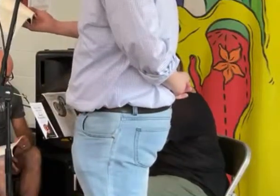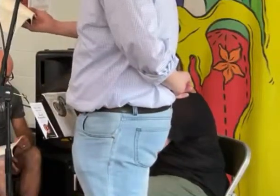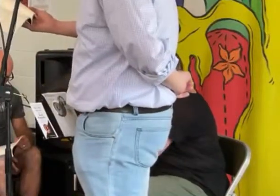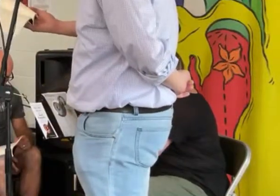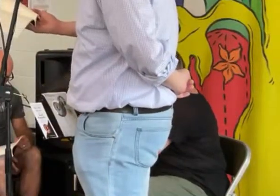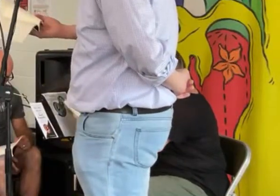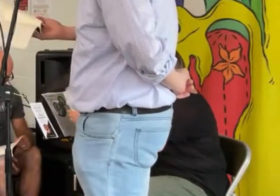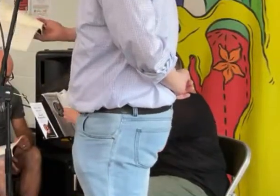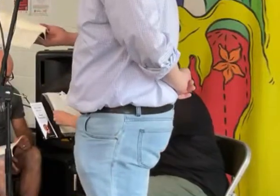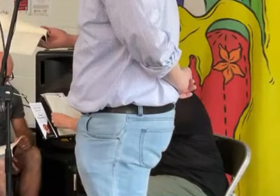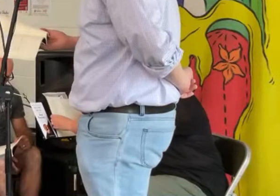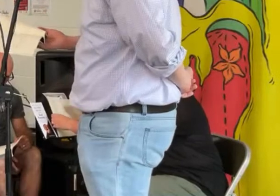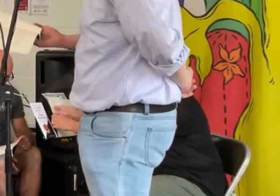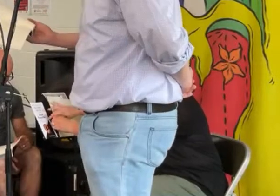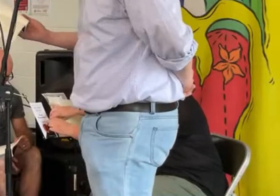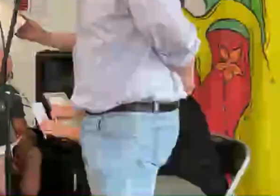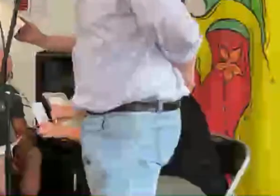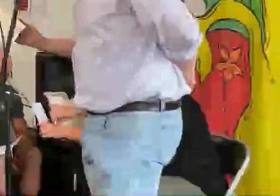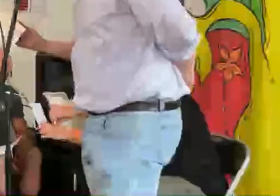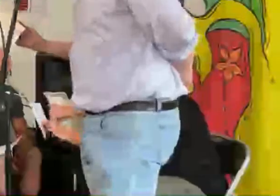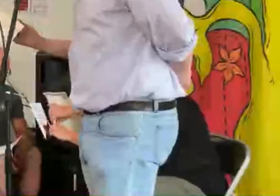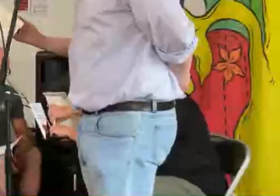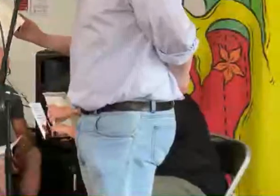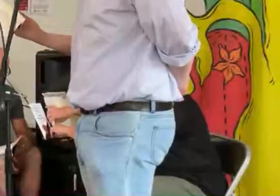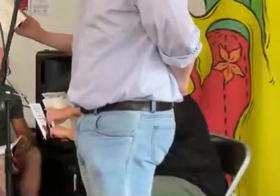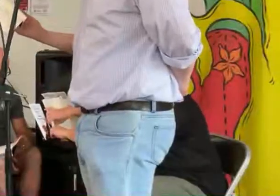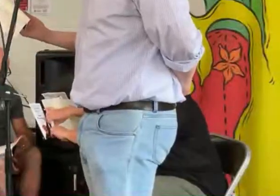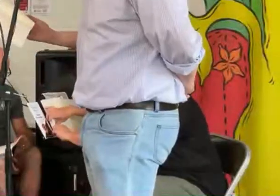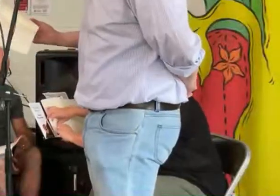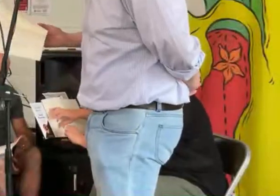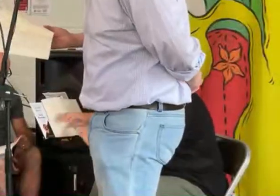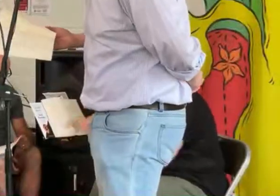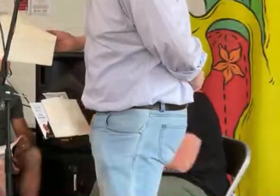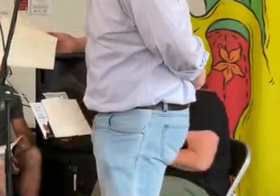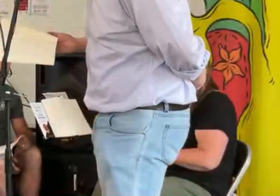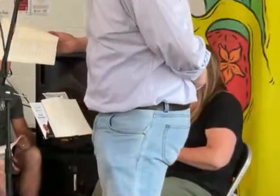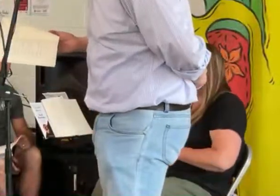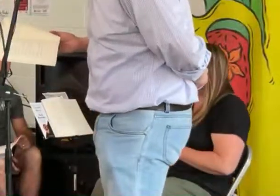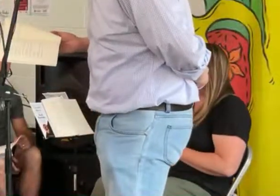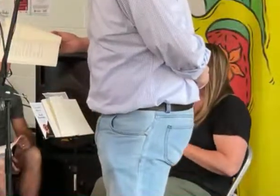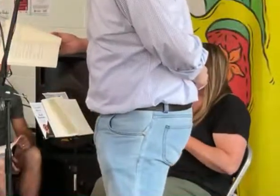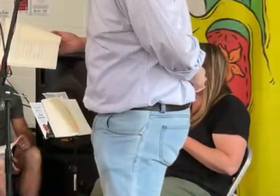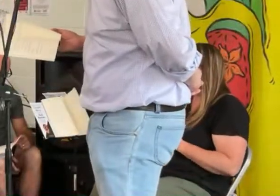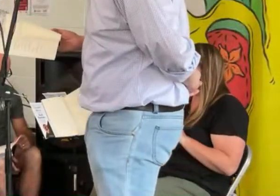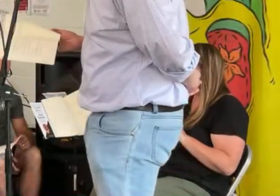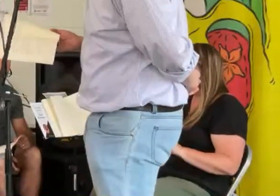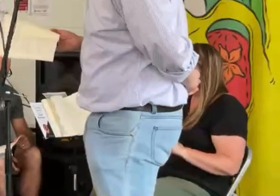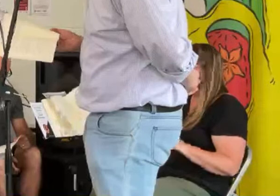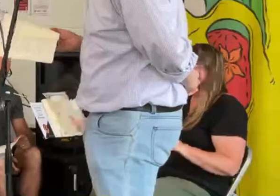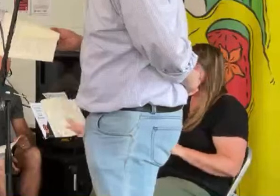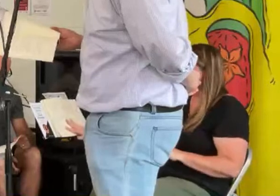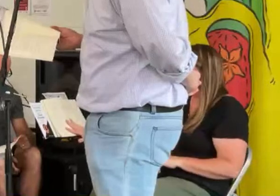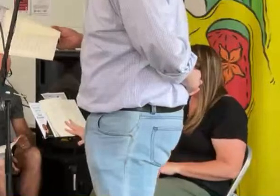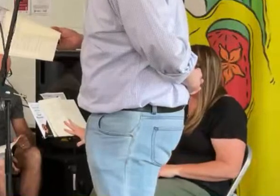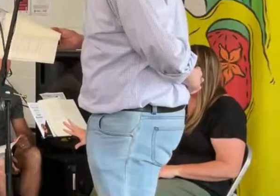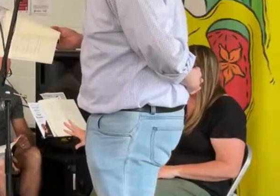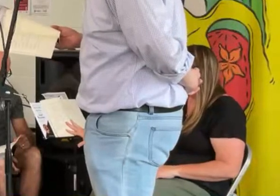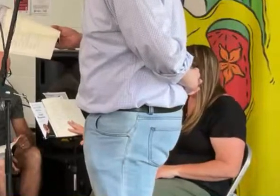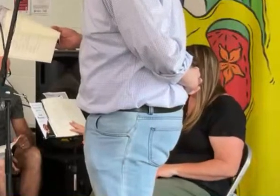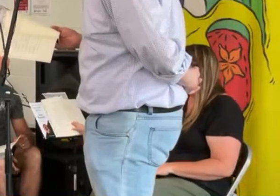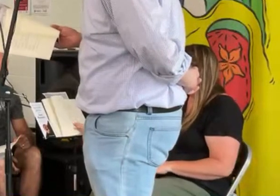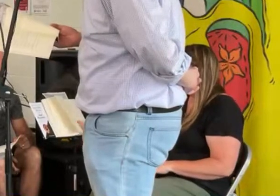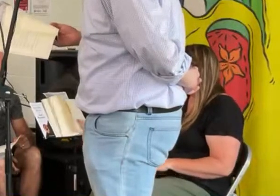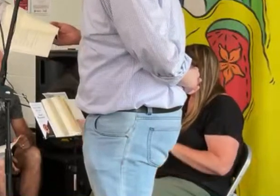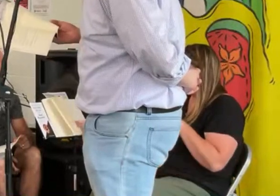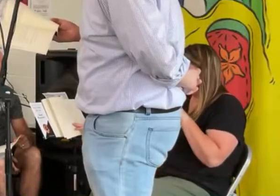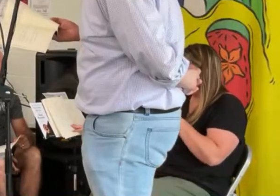cones, balances them on his nose, observes this moment, how